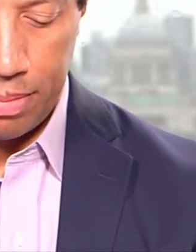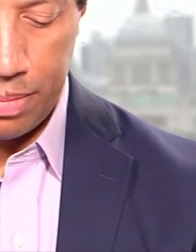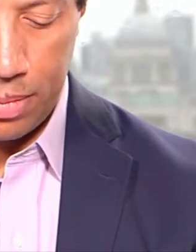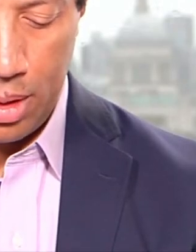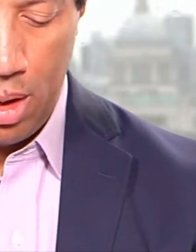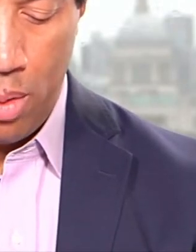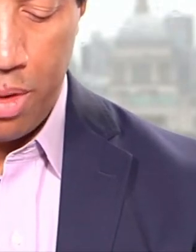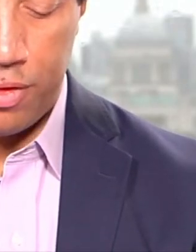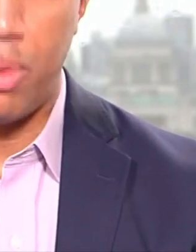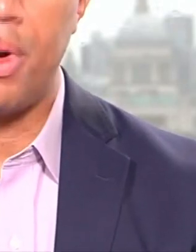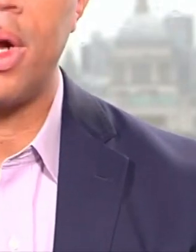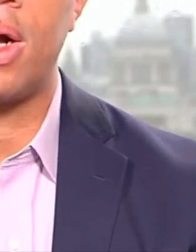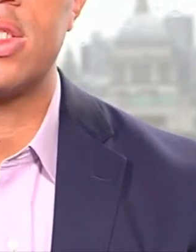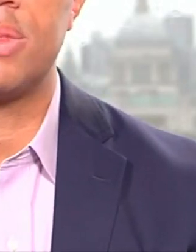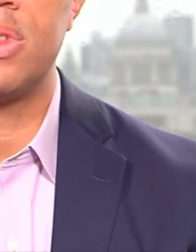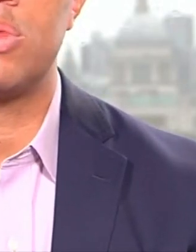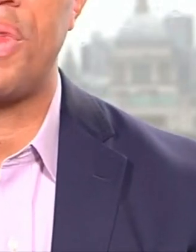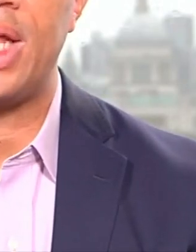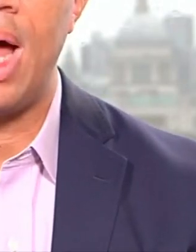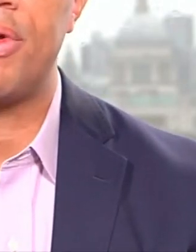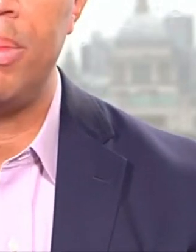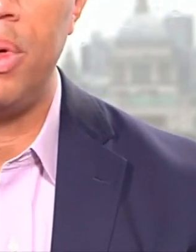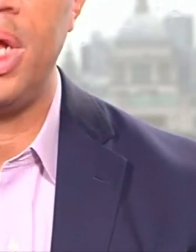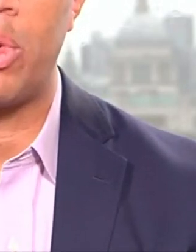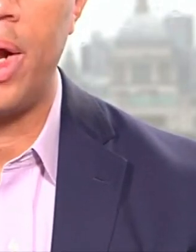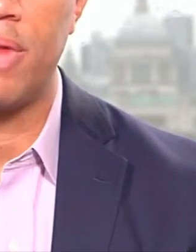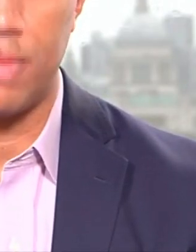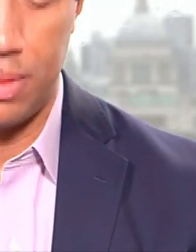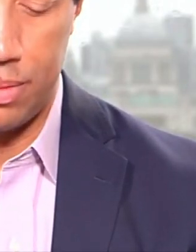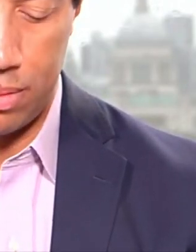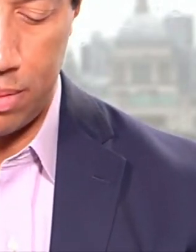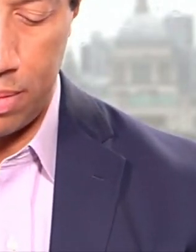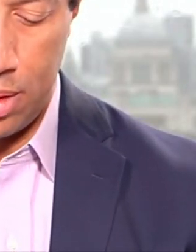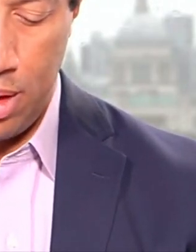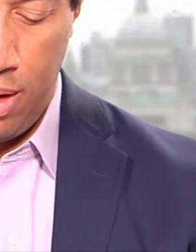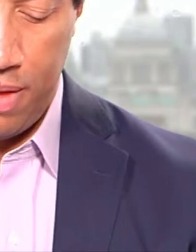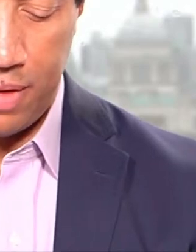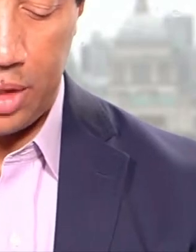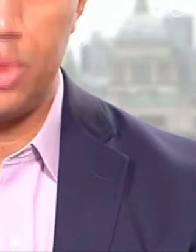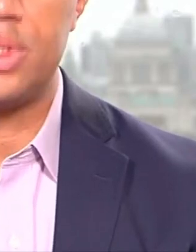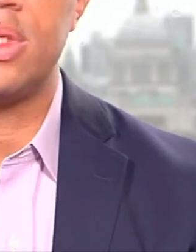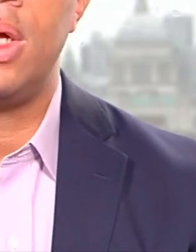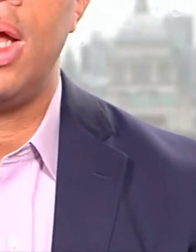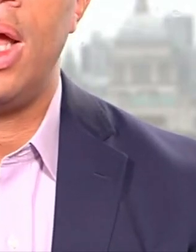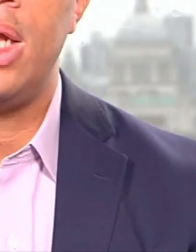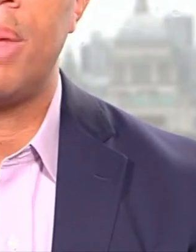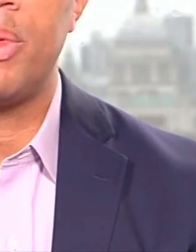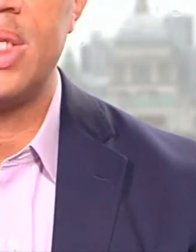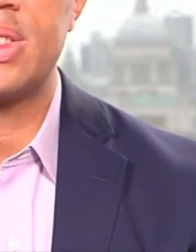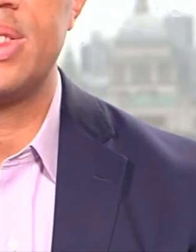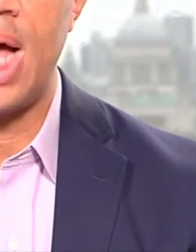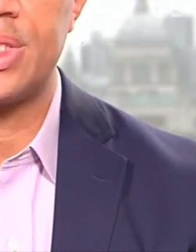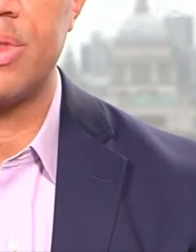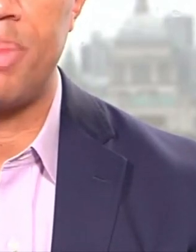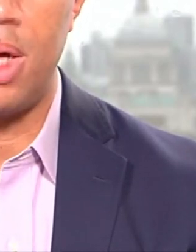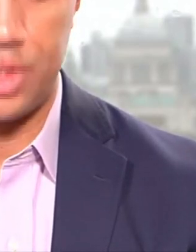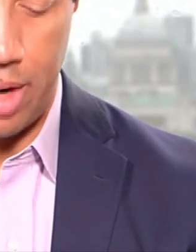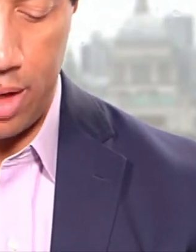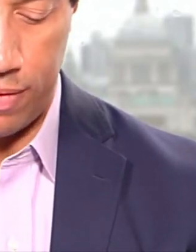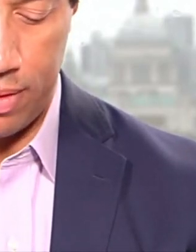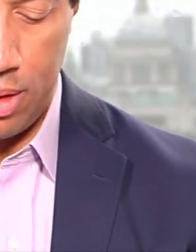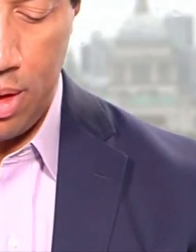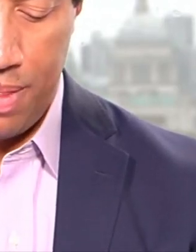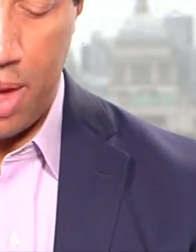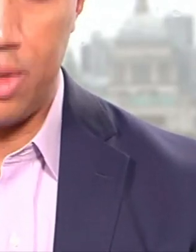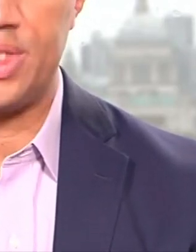Secondly, we support our customers with five different aspects. This includes setting up disaster response